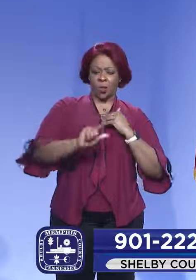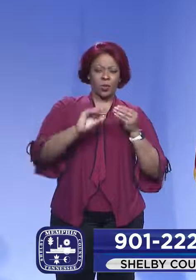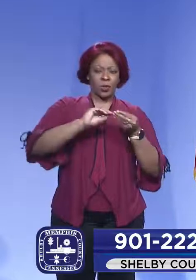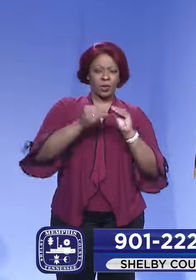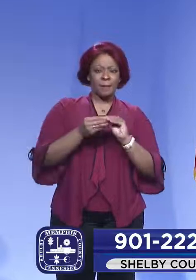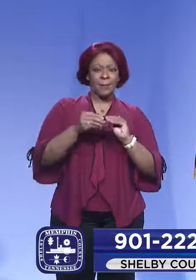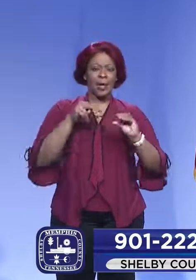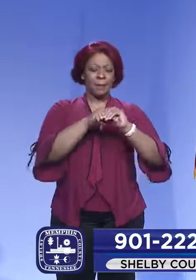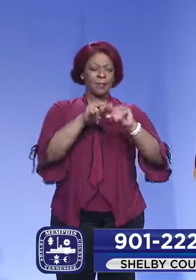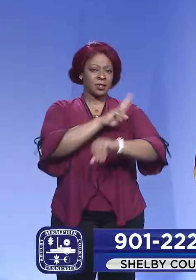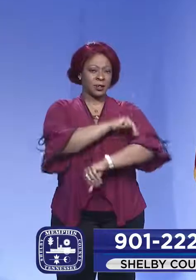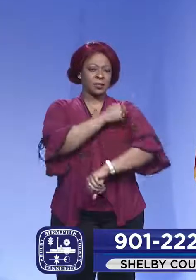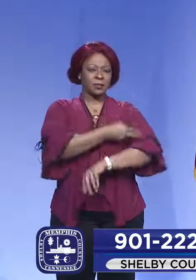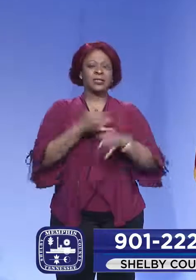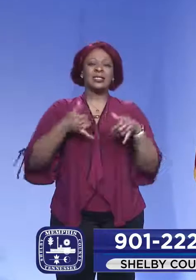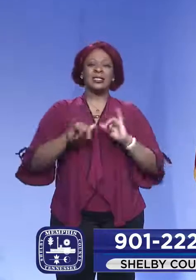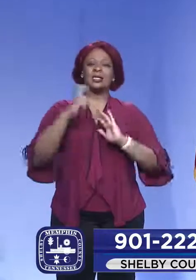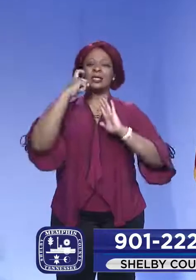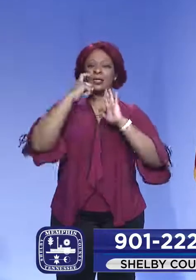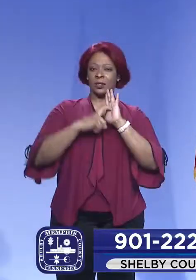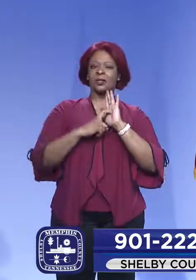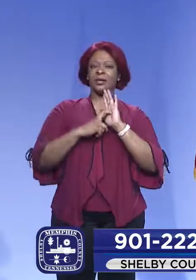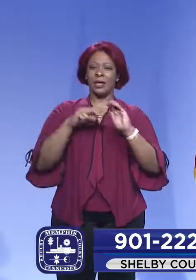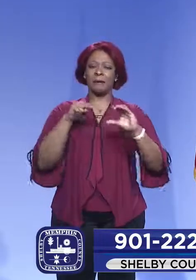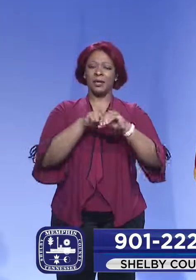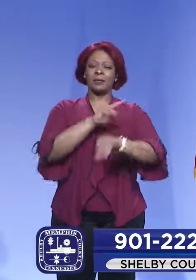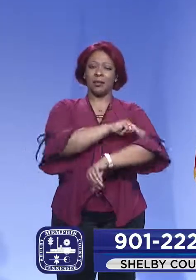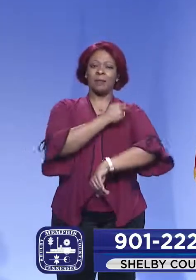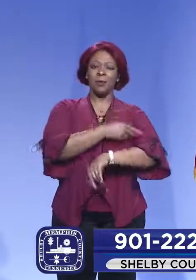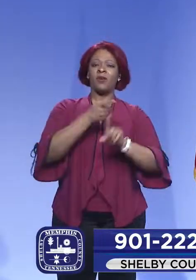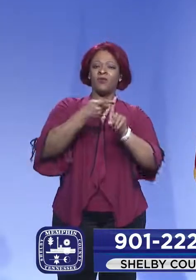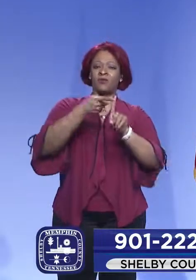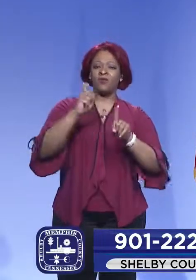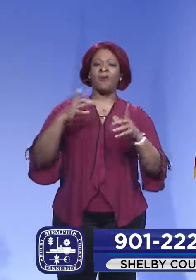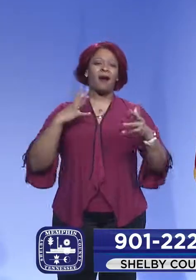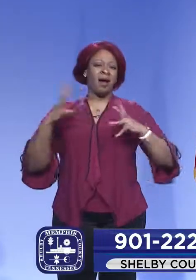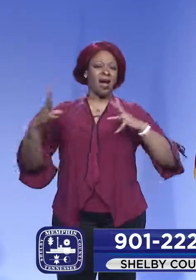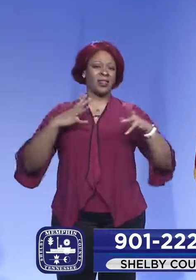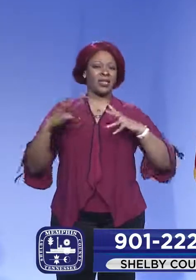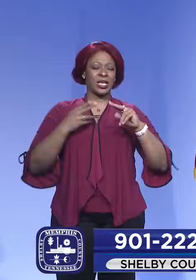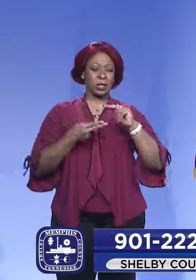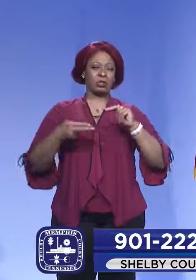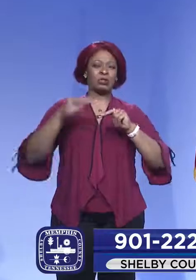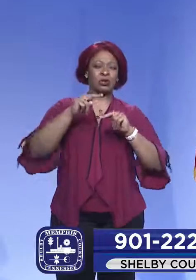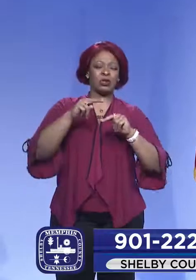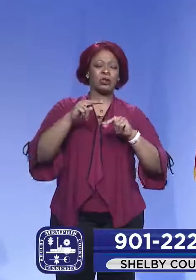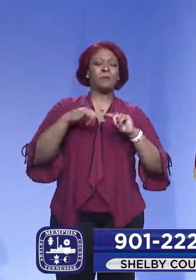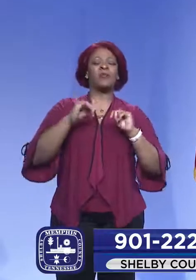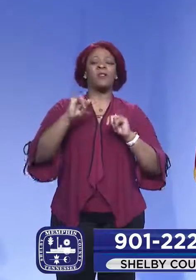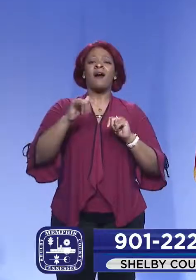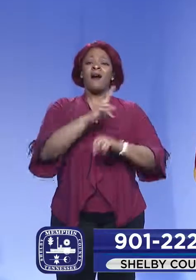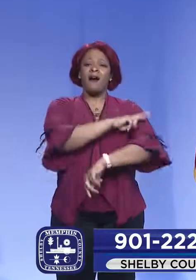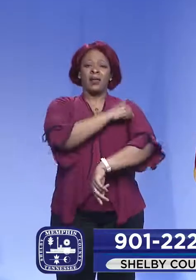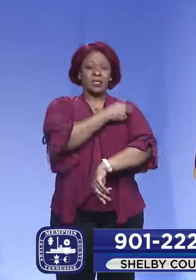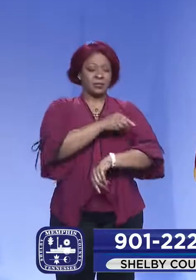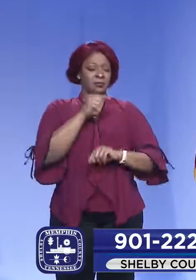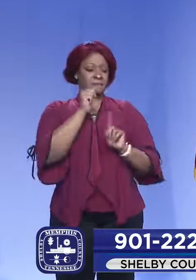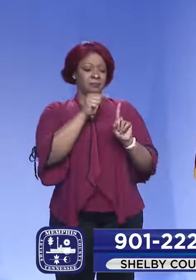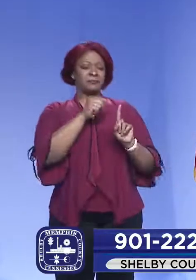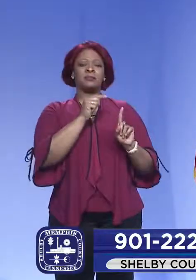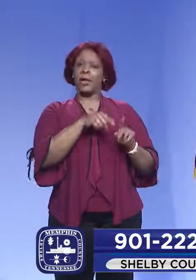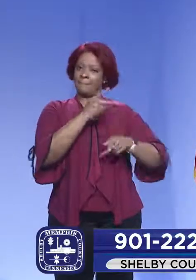of admissions, we're still seeing some admissions that are a result of the holiday surge, but the hospitals are